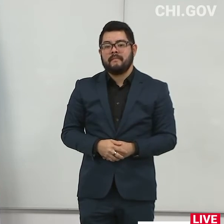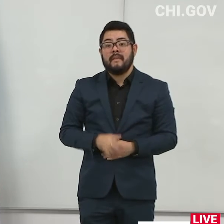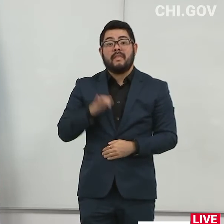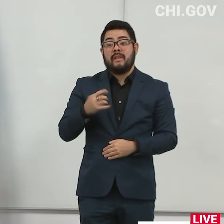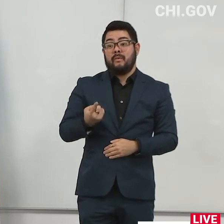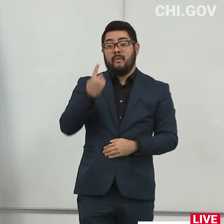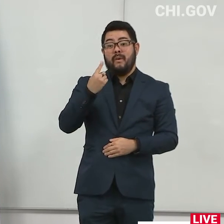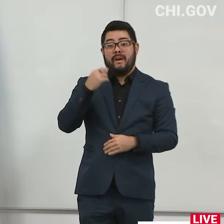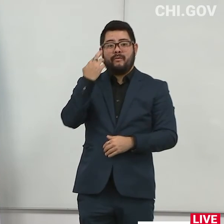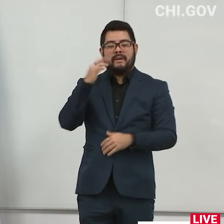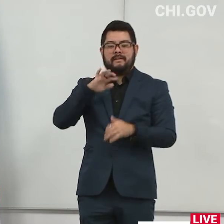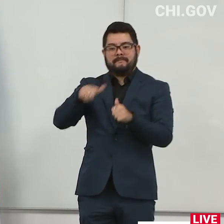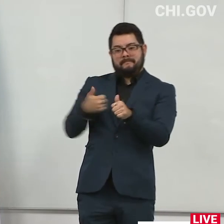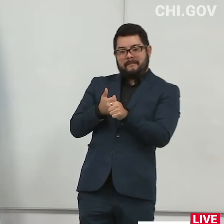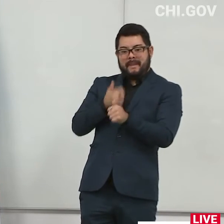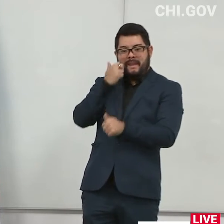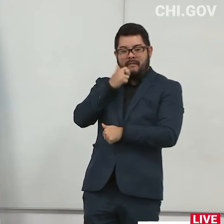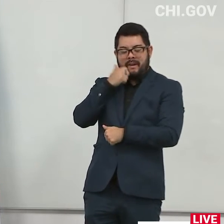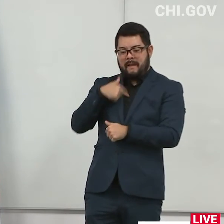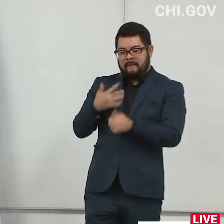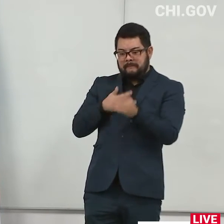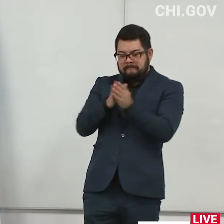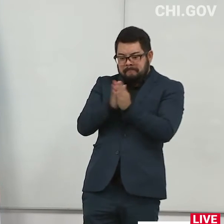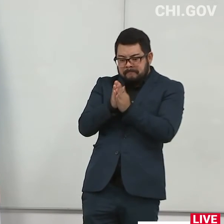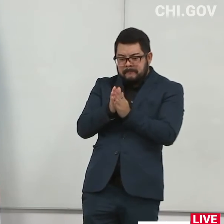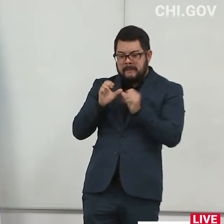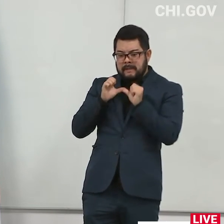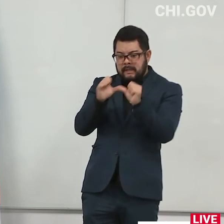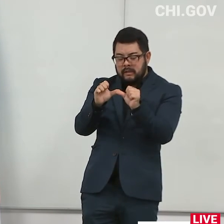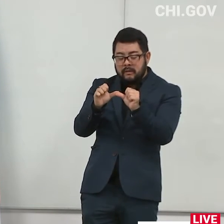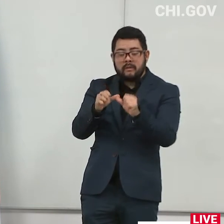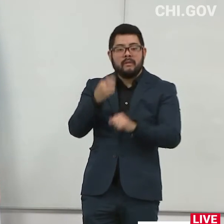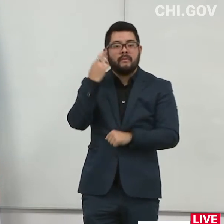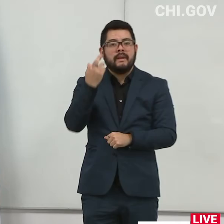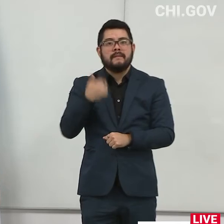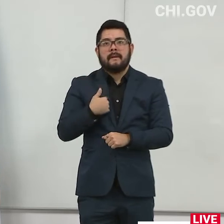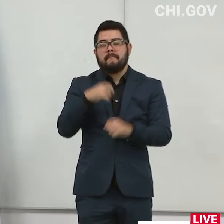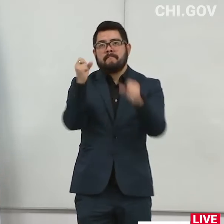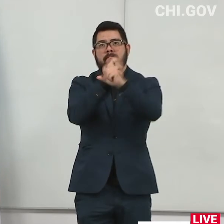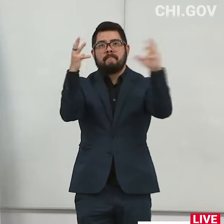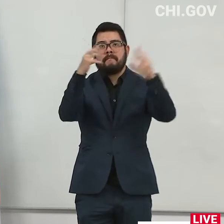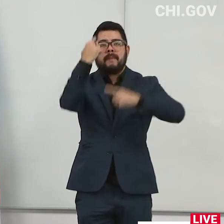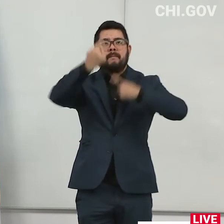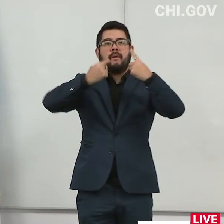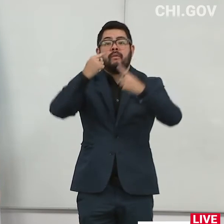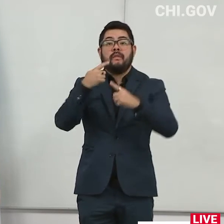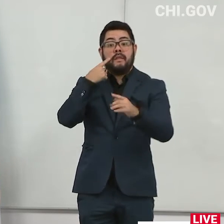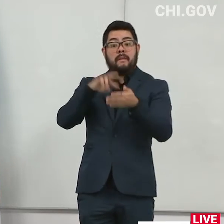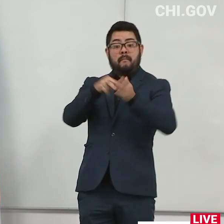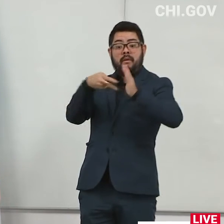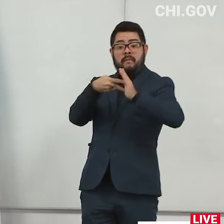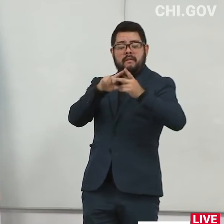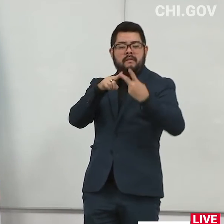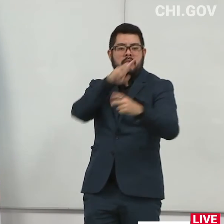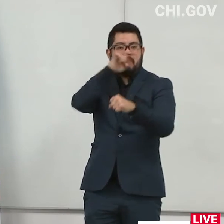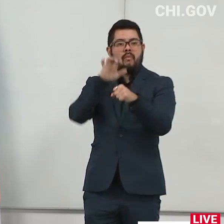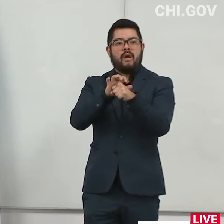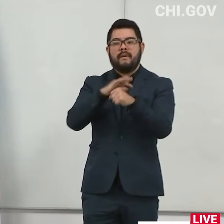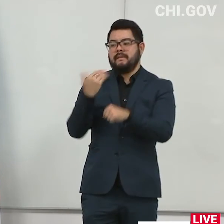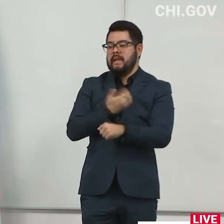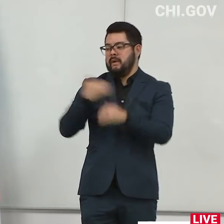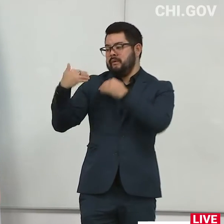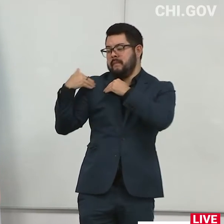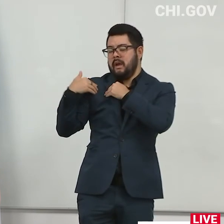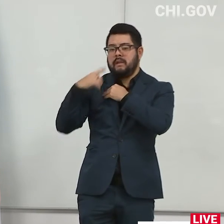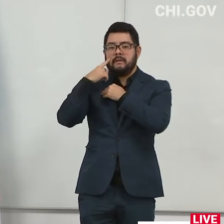me every single day as mayor, is thinking about the purpose and the promise and the obligation that we owe to our